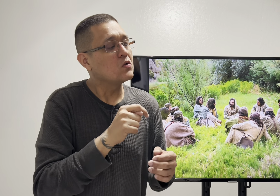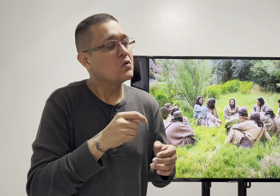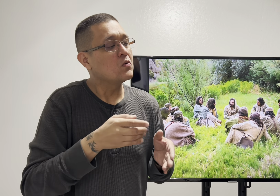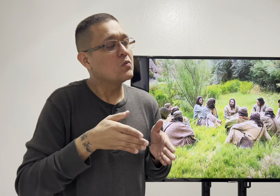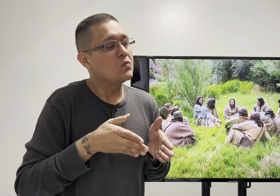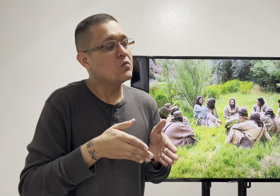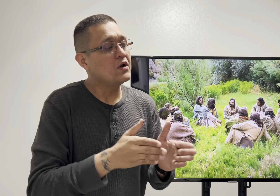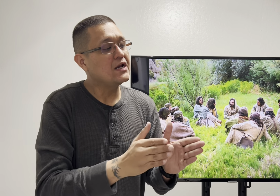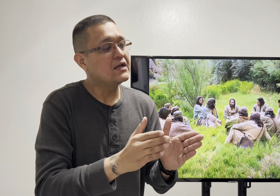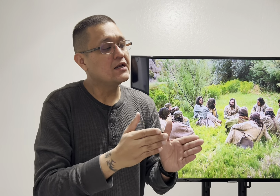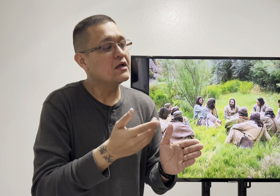he's saying, I am the way,